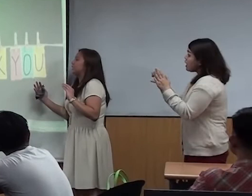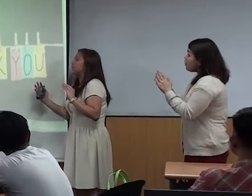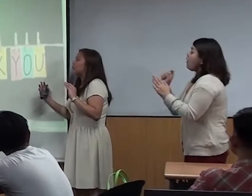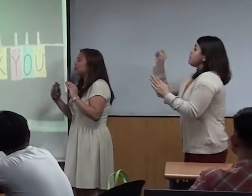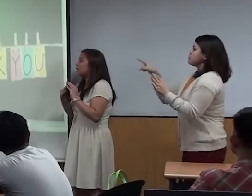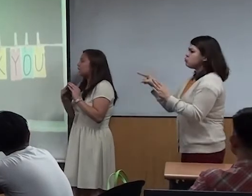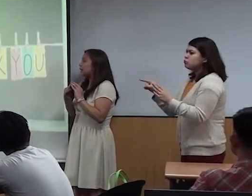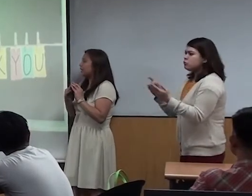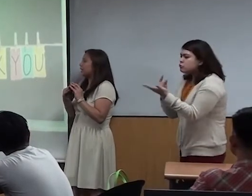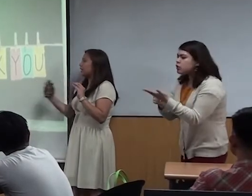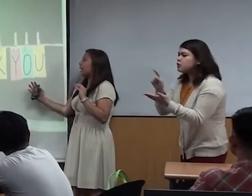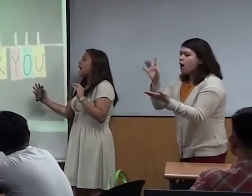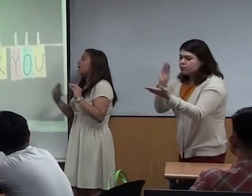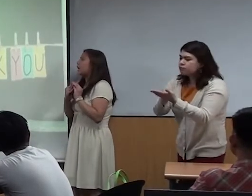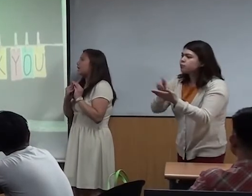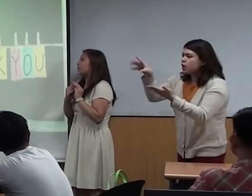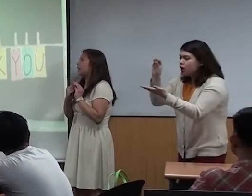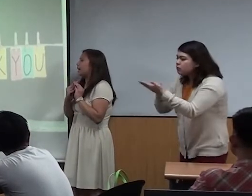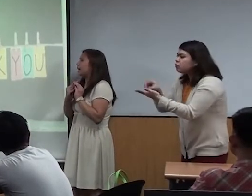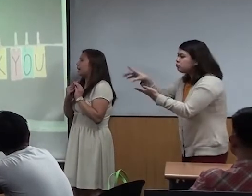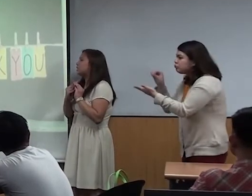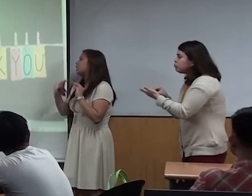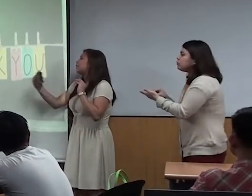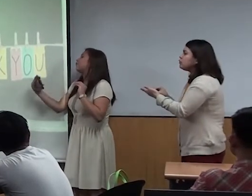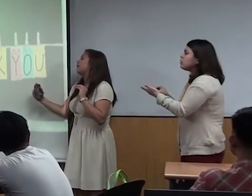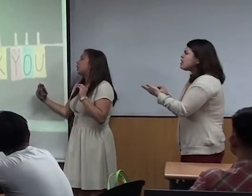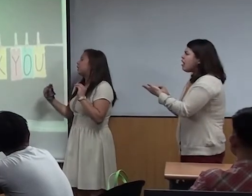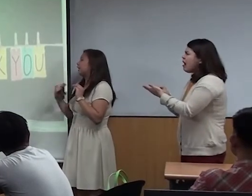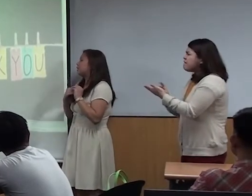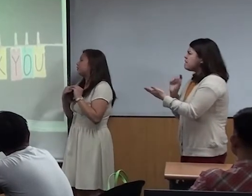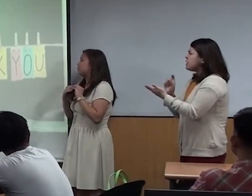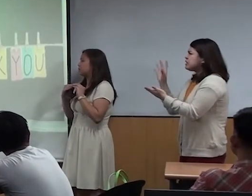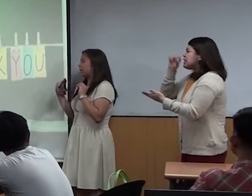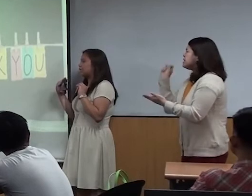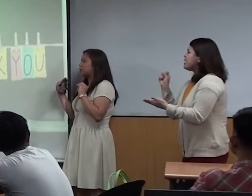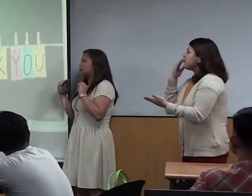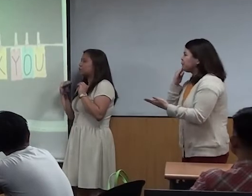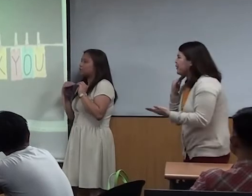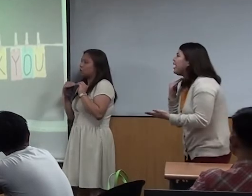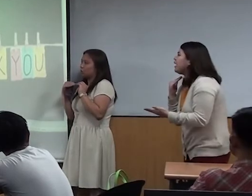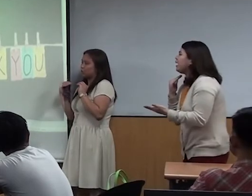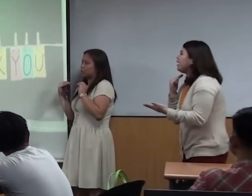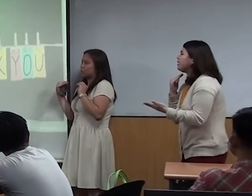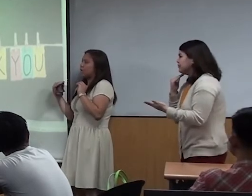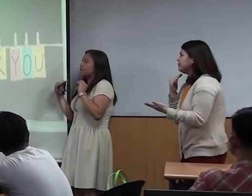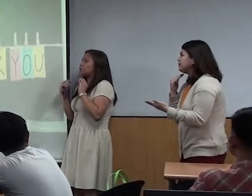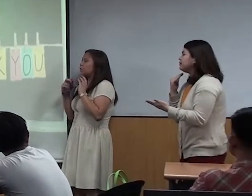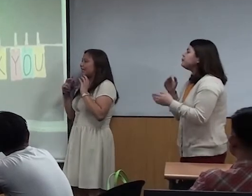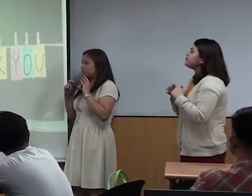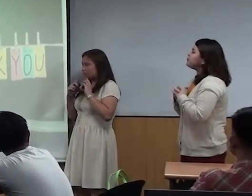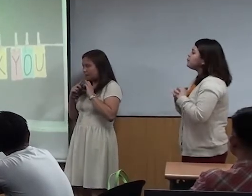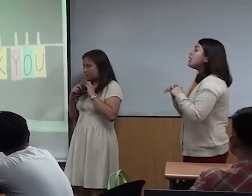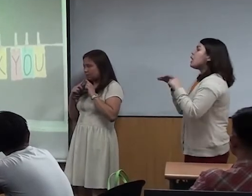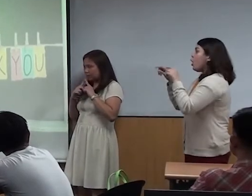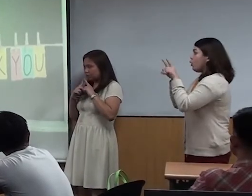grade it agad, we're not grading the achievement already of the student in terms of the course.